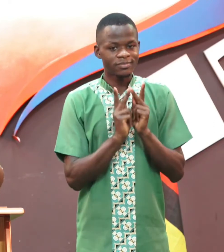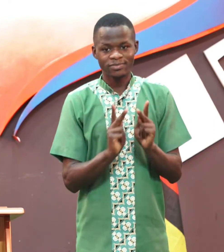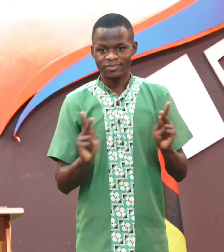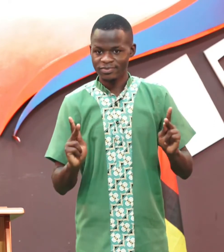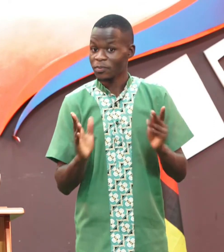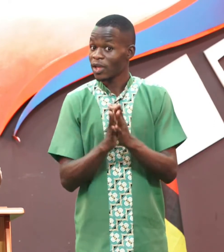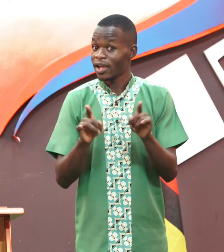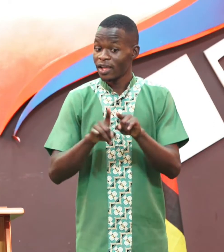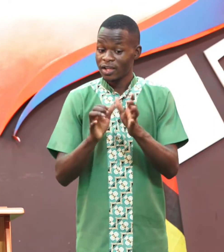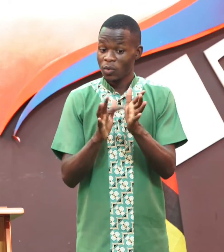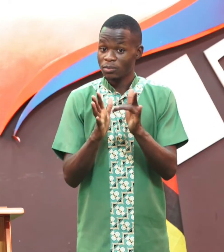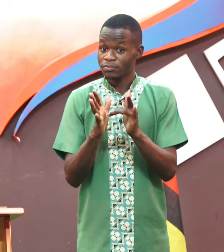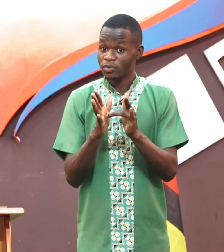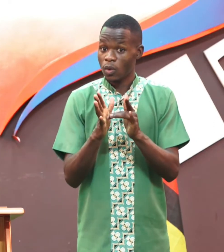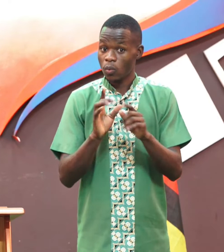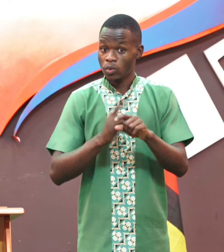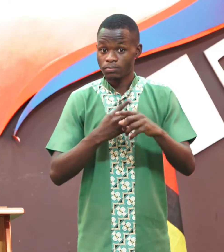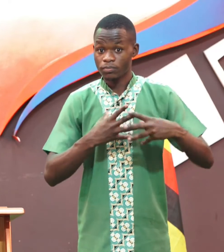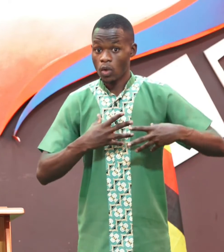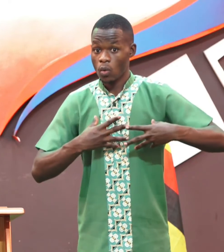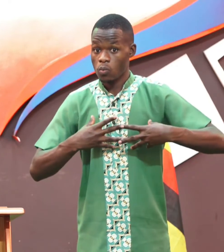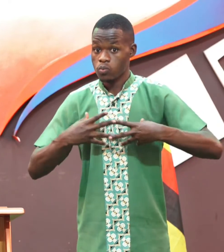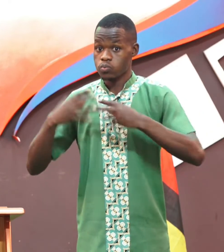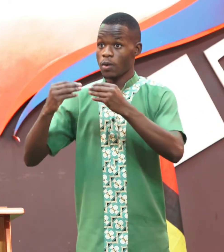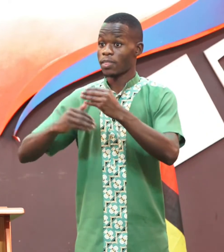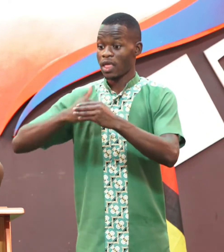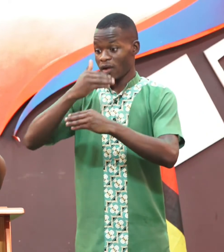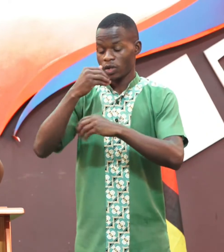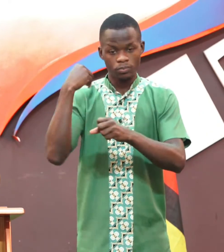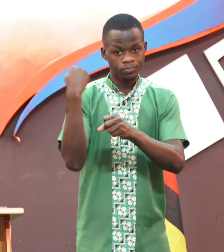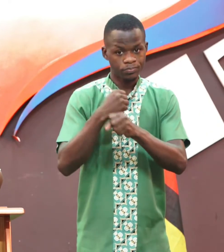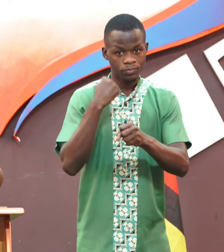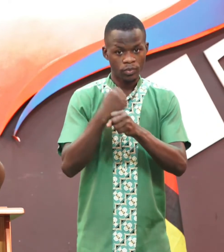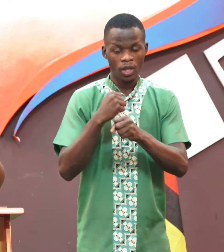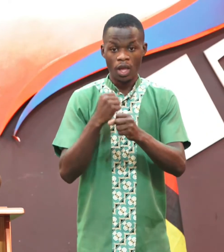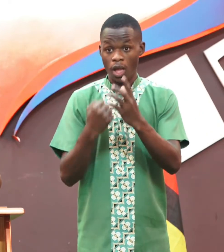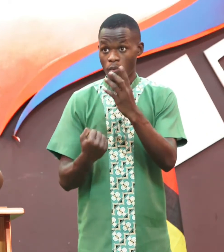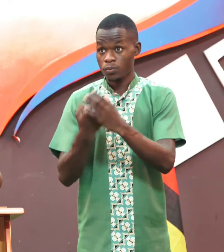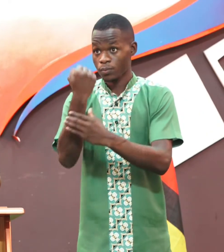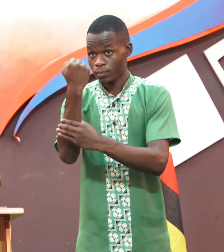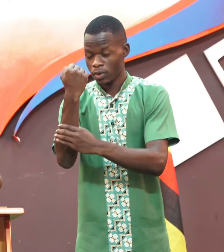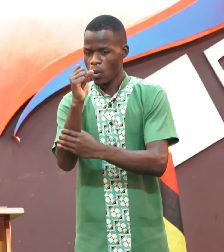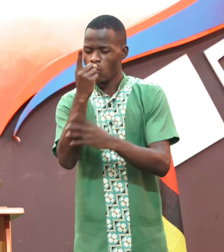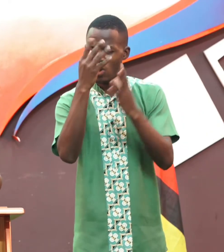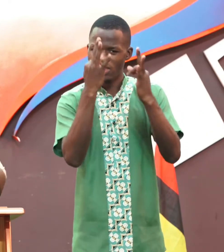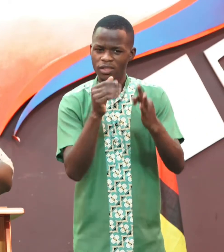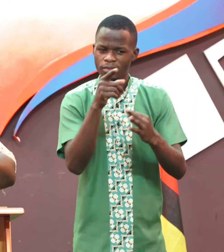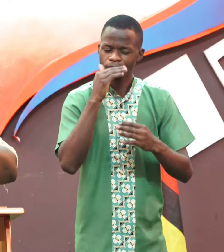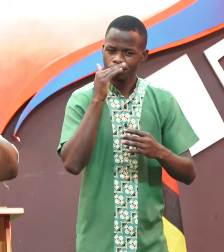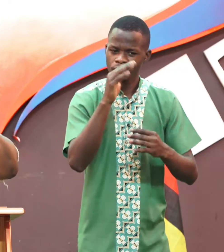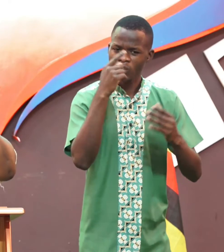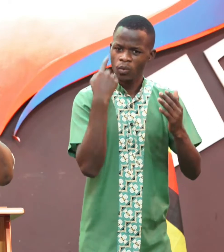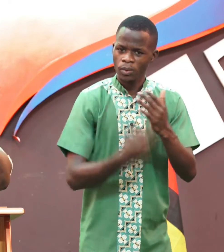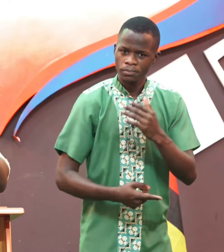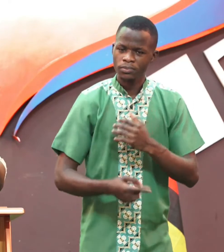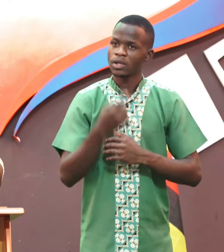Yesu bwe yali agenda nga alekawa nga amaze omulimu gwe ng'azuukidde, ekimu ku bintu byasooka okwogerera abayigirizwa